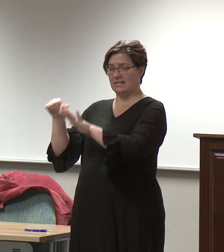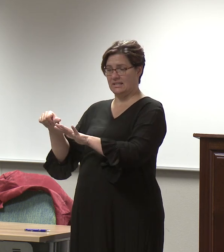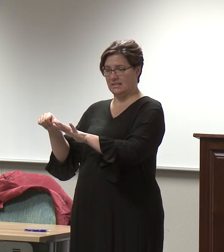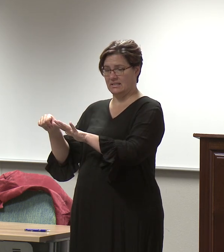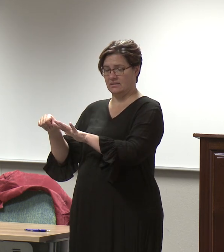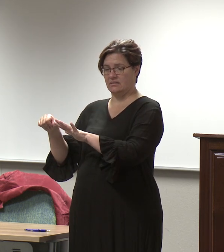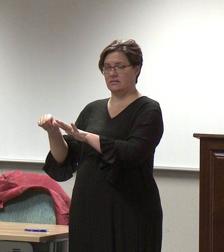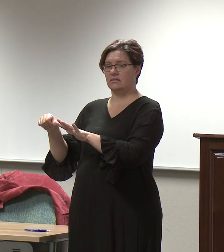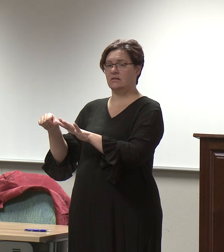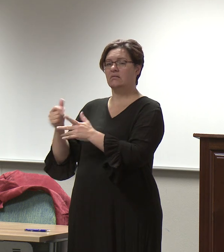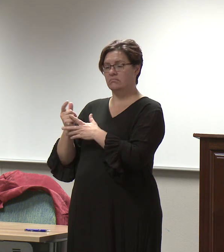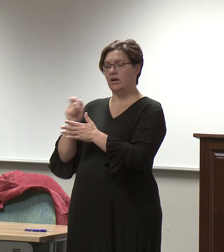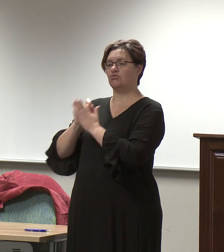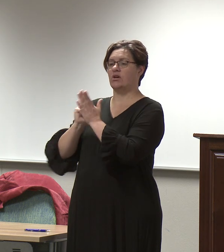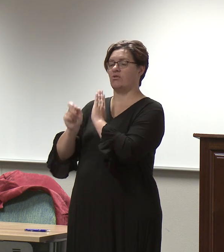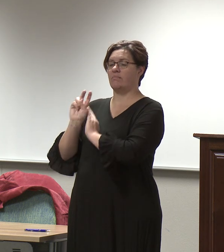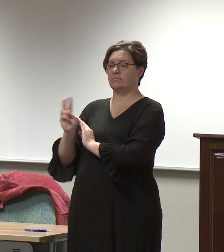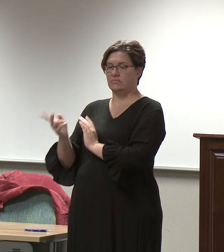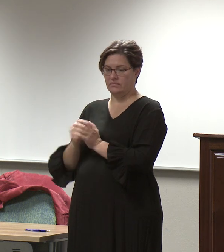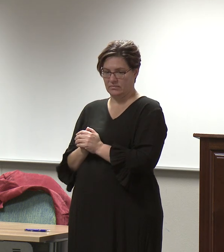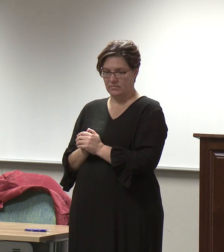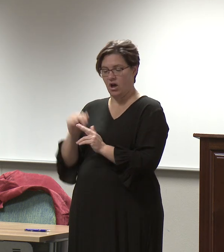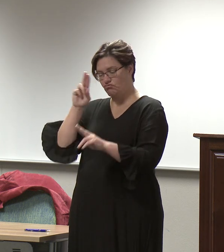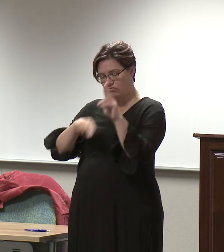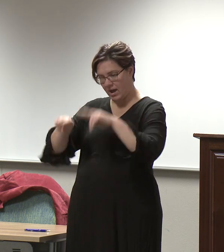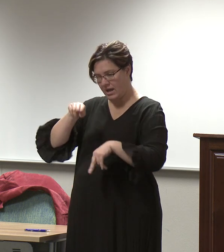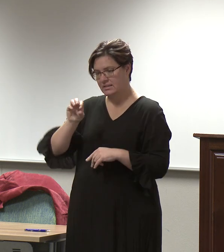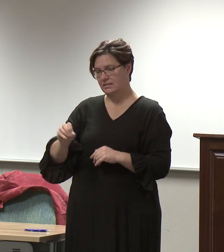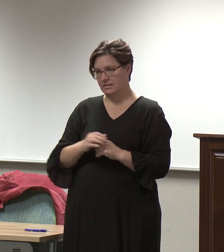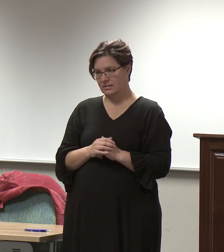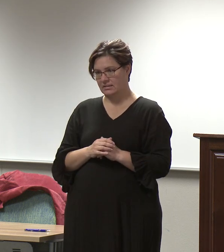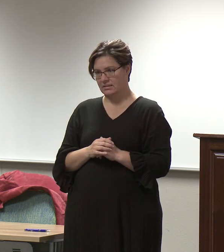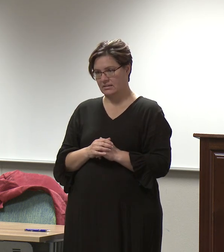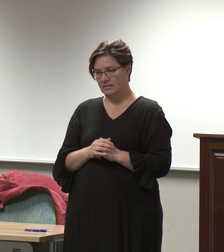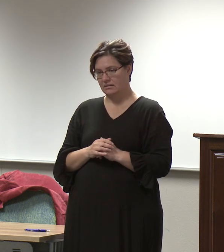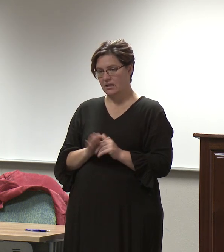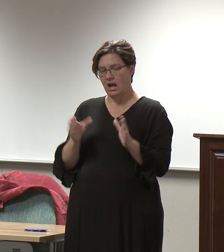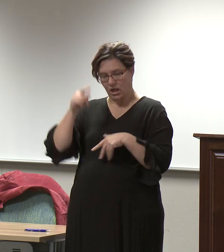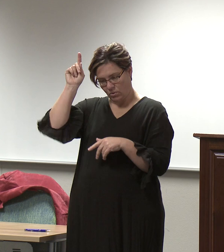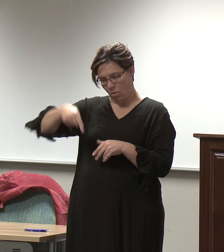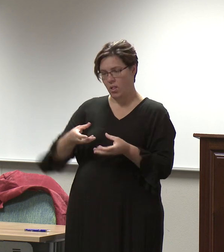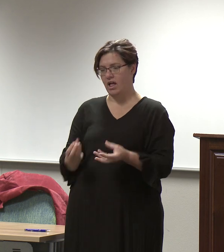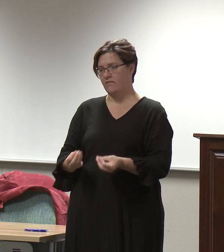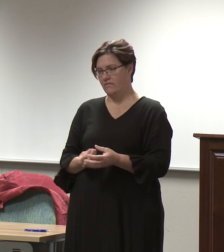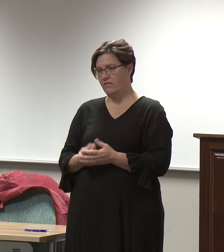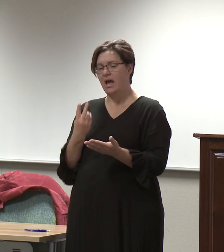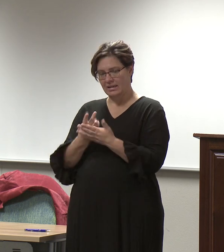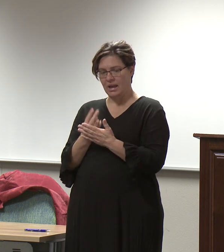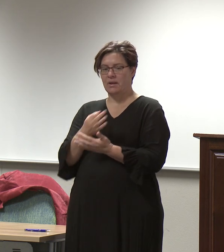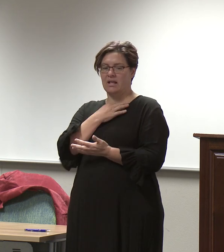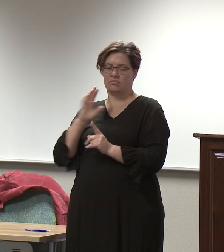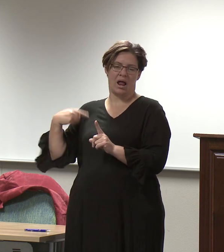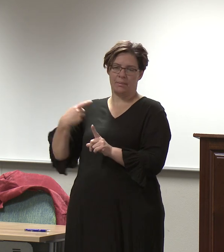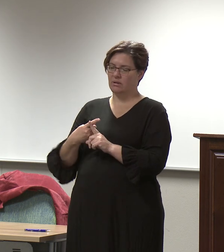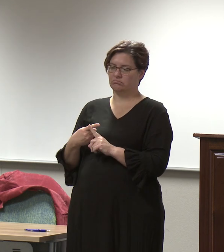2011-2016, they were transcribed and revised and so on, and the classes are all there. Could be also in English, but up until